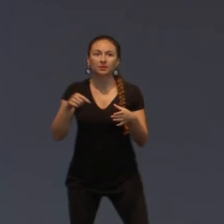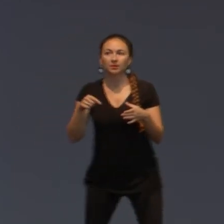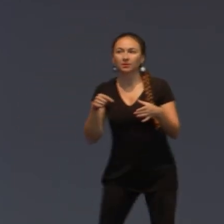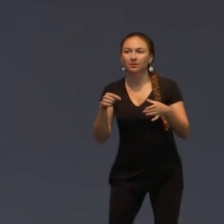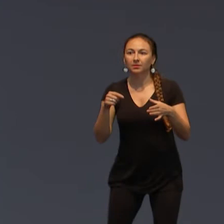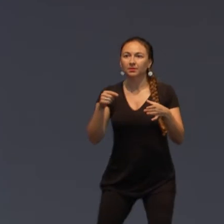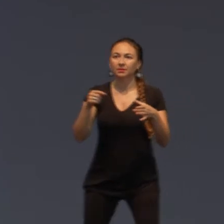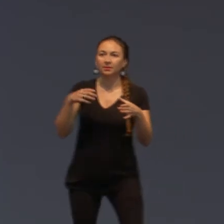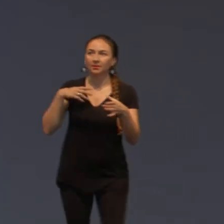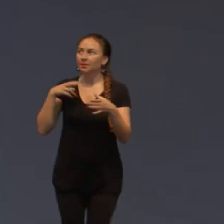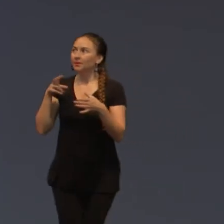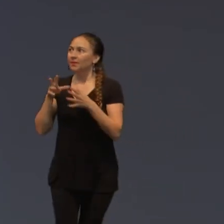What do you think's in there?